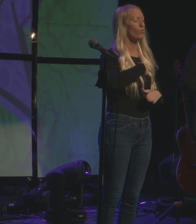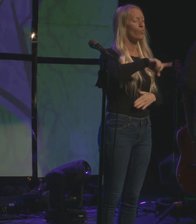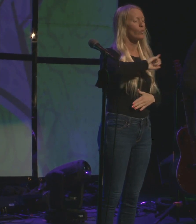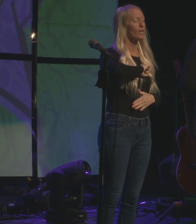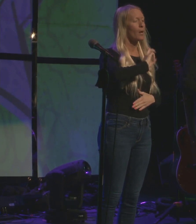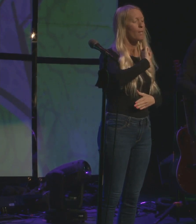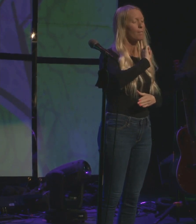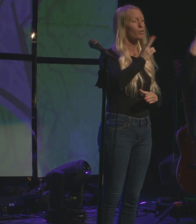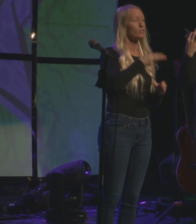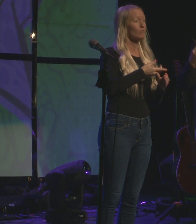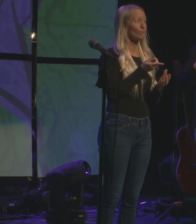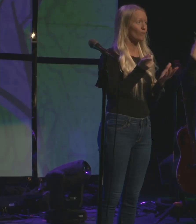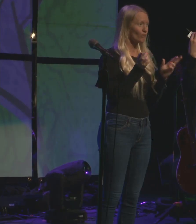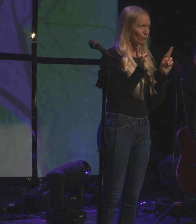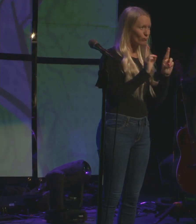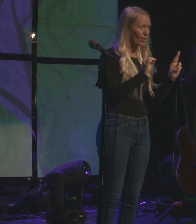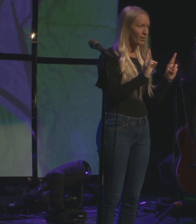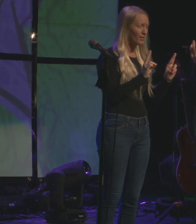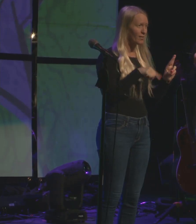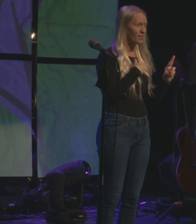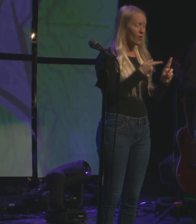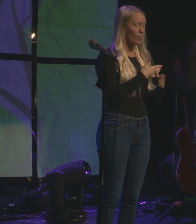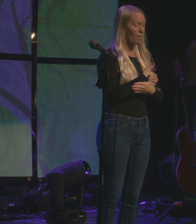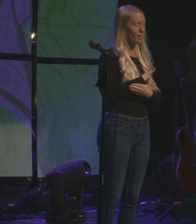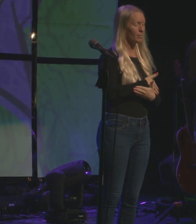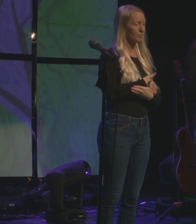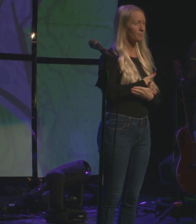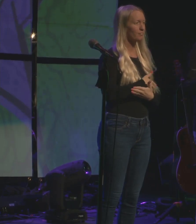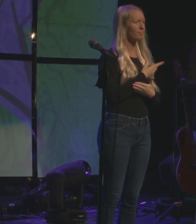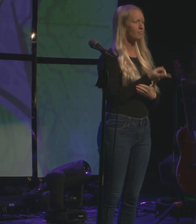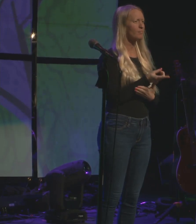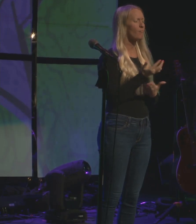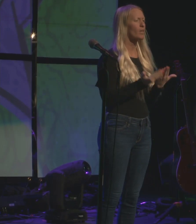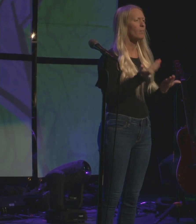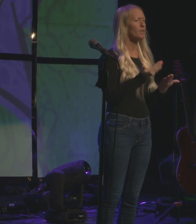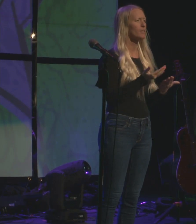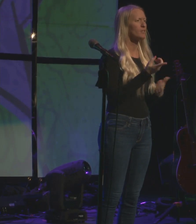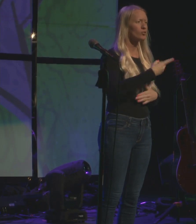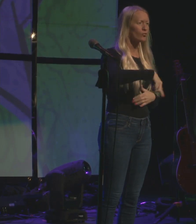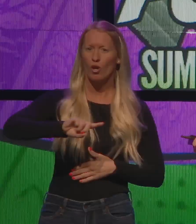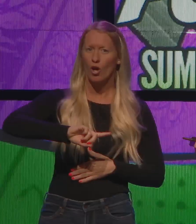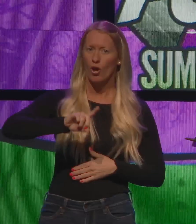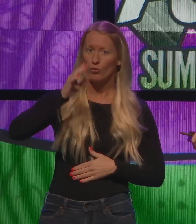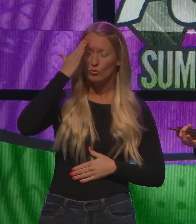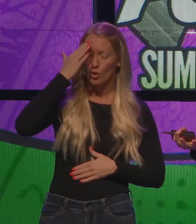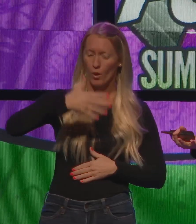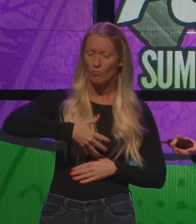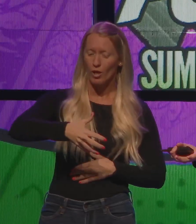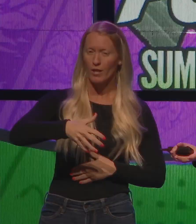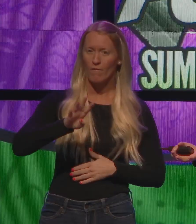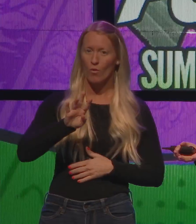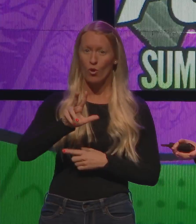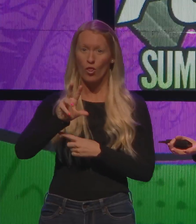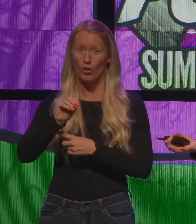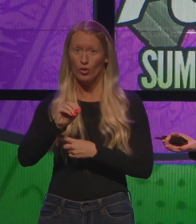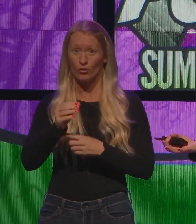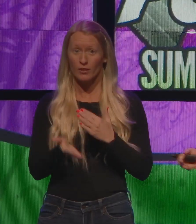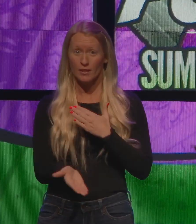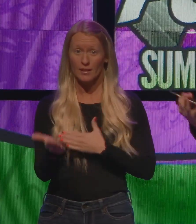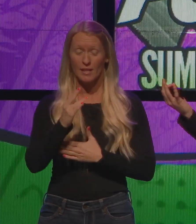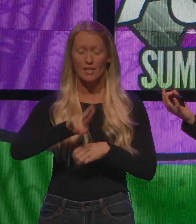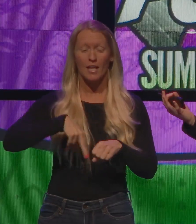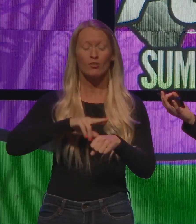little one. And so, I'm like, maybe it's just, those of you that have been pregnant know at 4:30 nature calls.